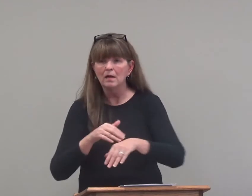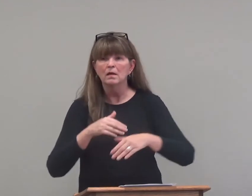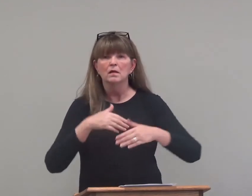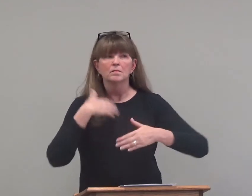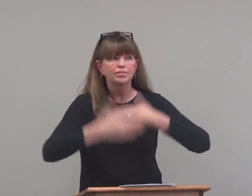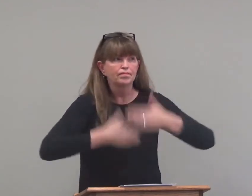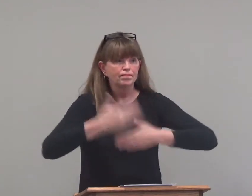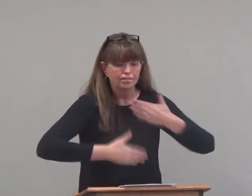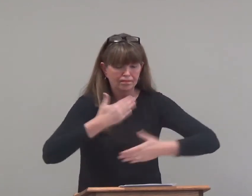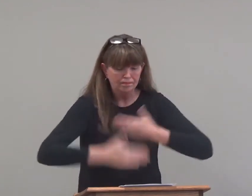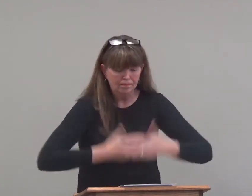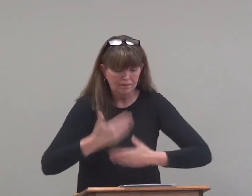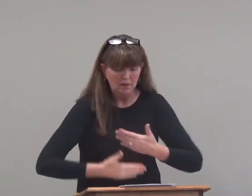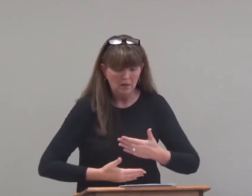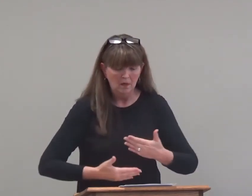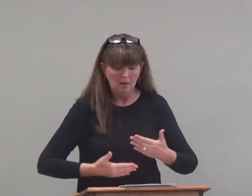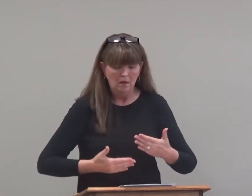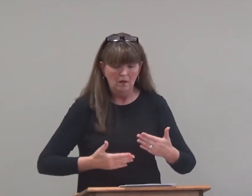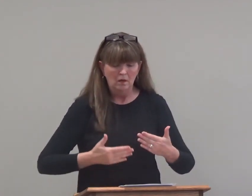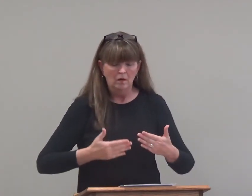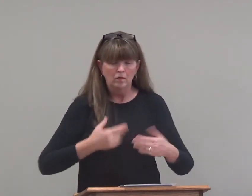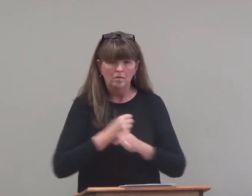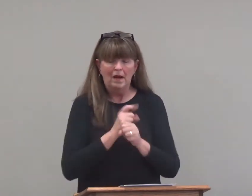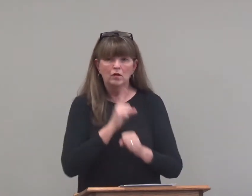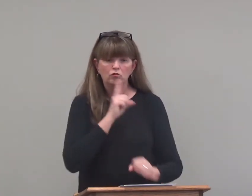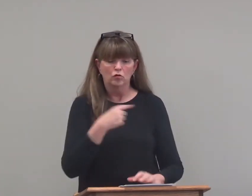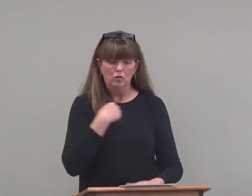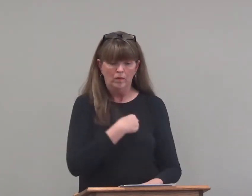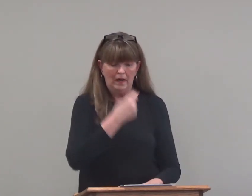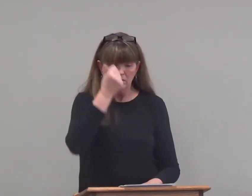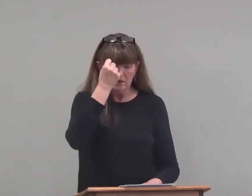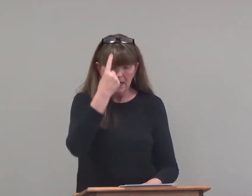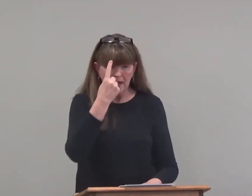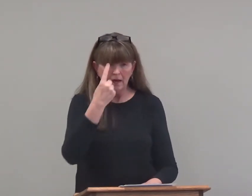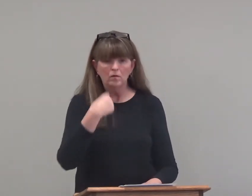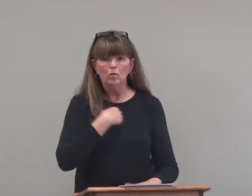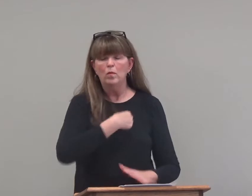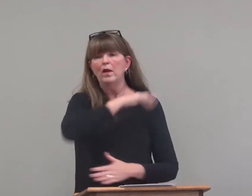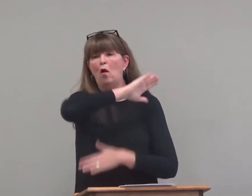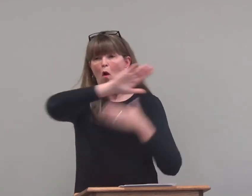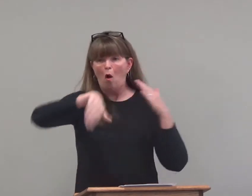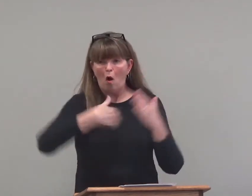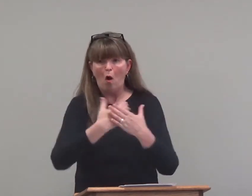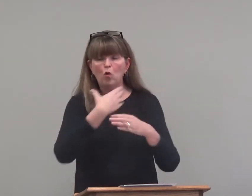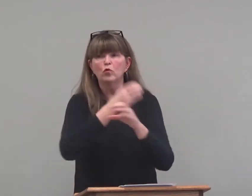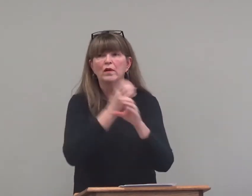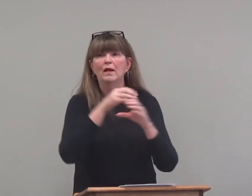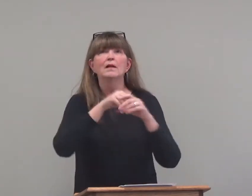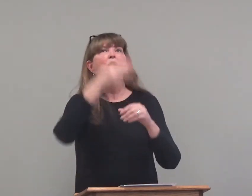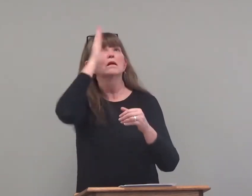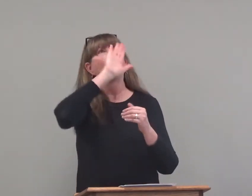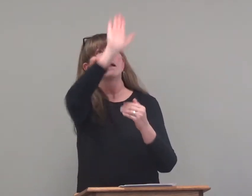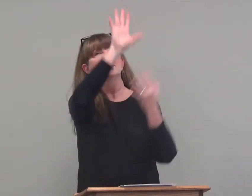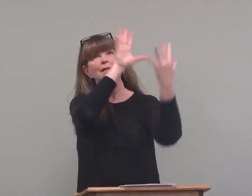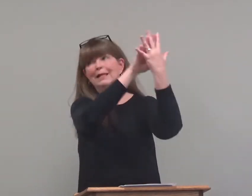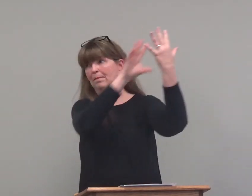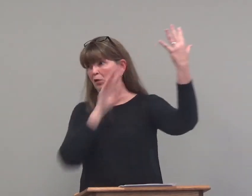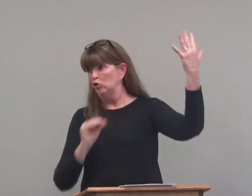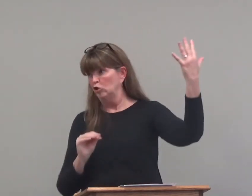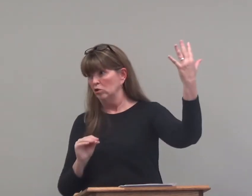and remind ourselves and each other to keep moving forward, to make sure that we understand that all